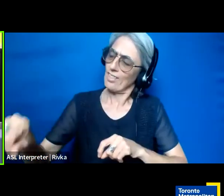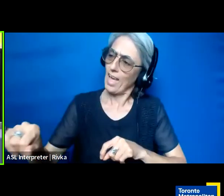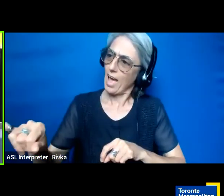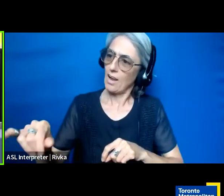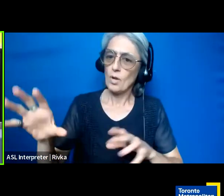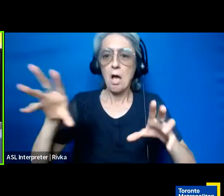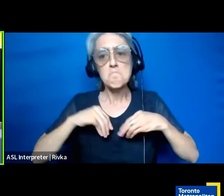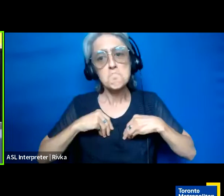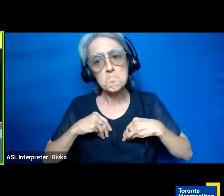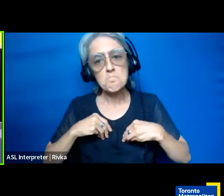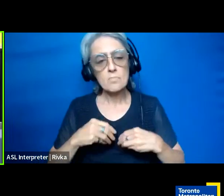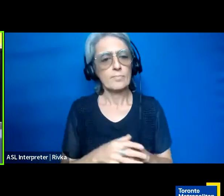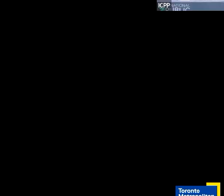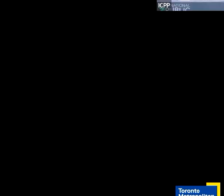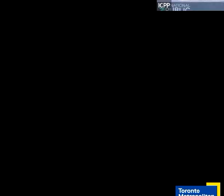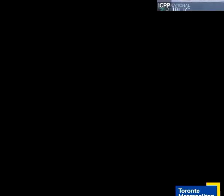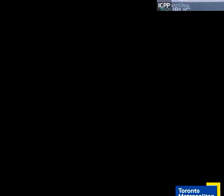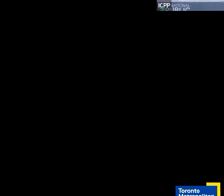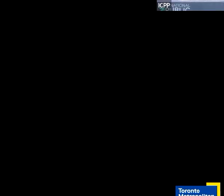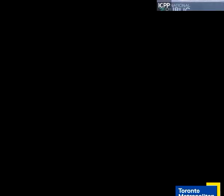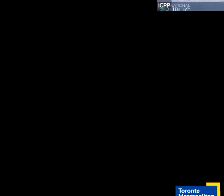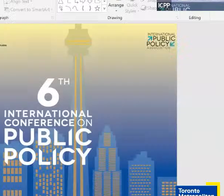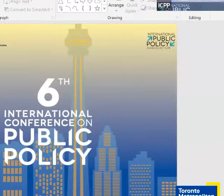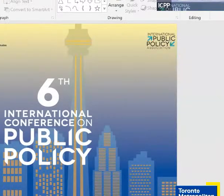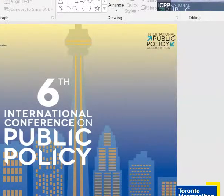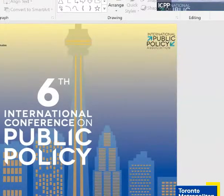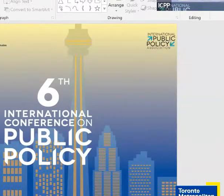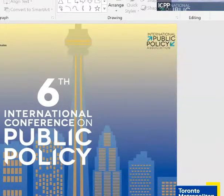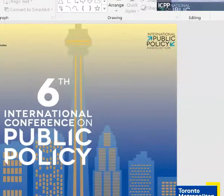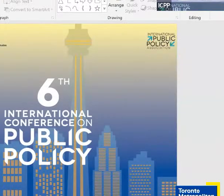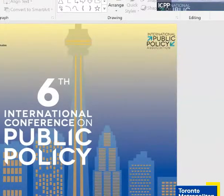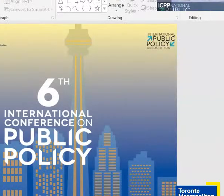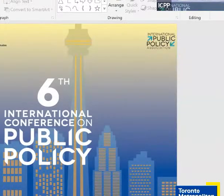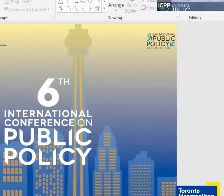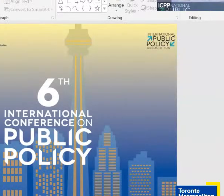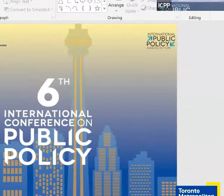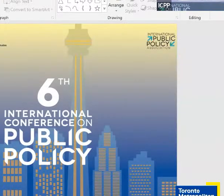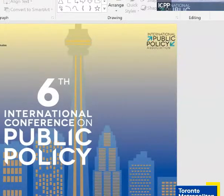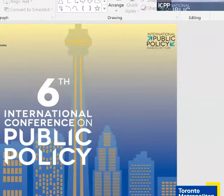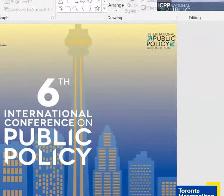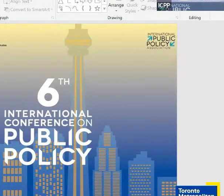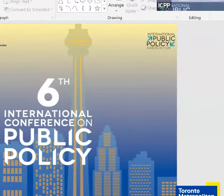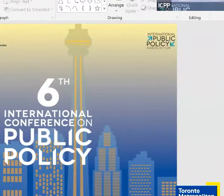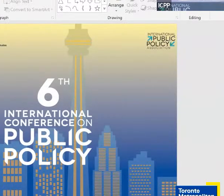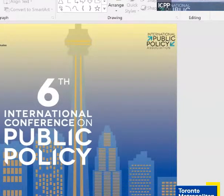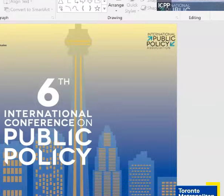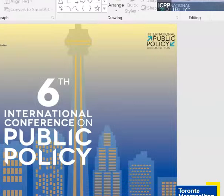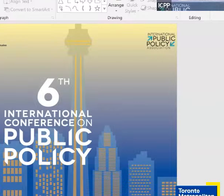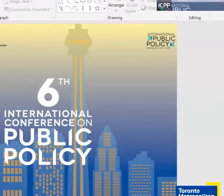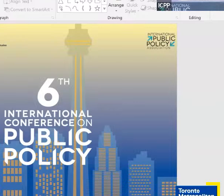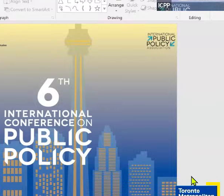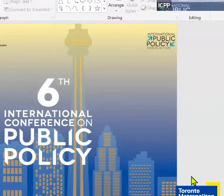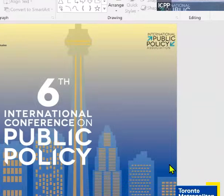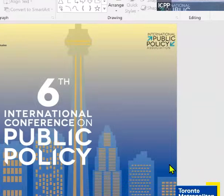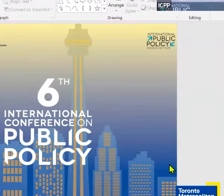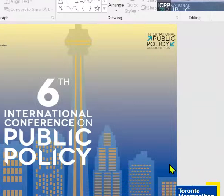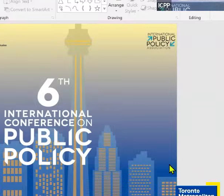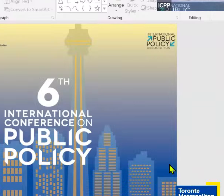And we become aware now, well, we have to have sexual orientation as an identity, or